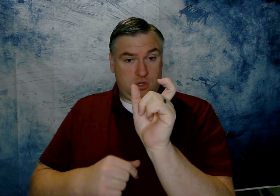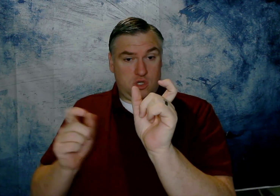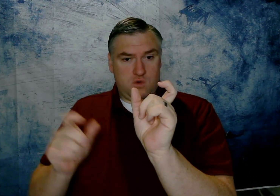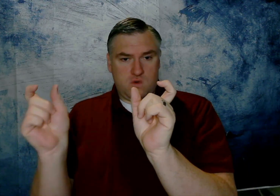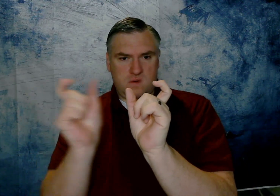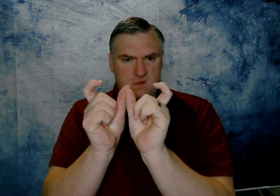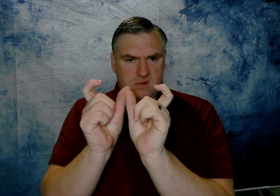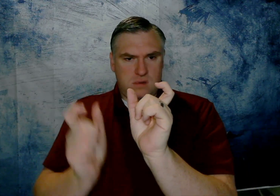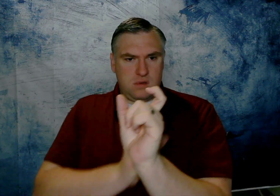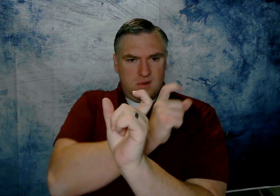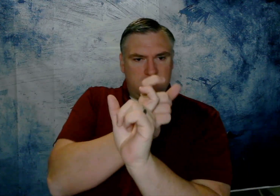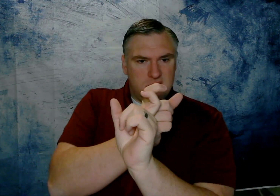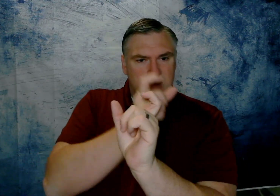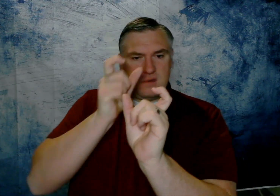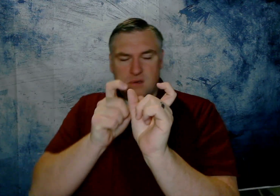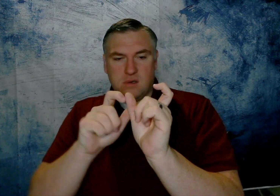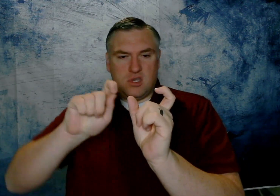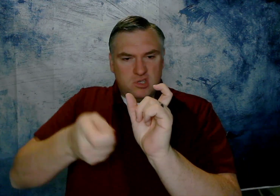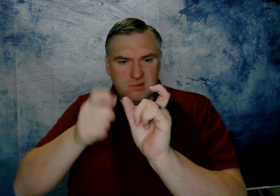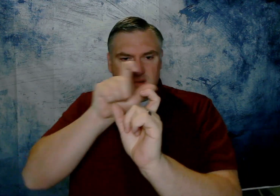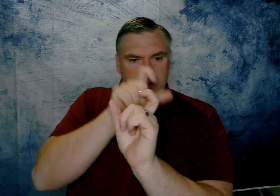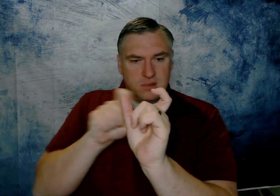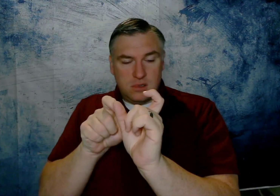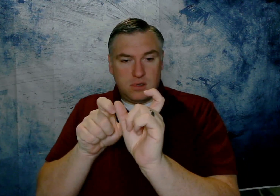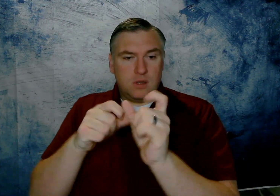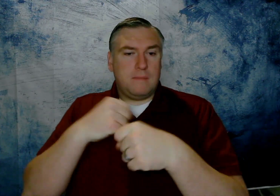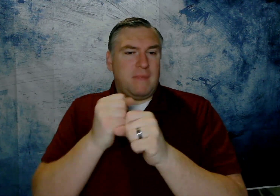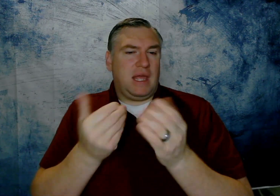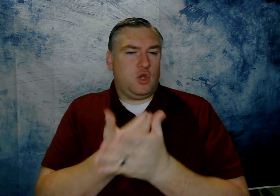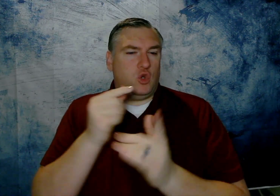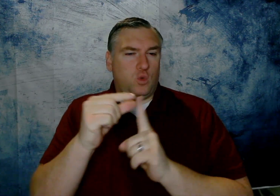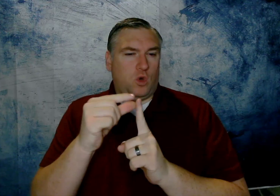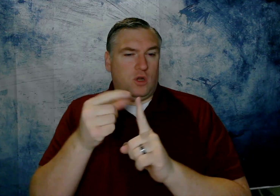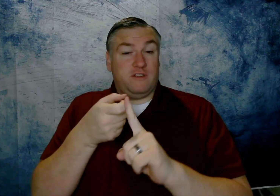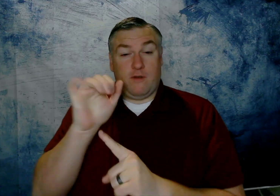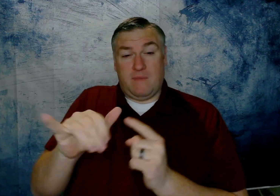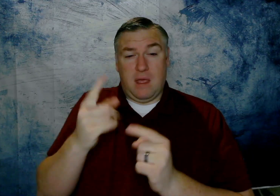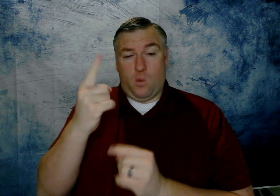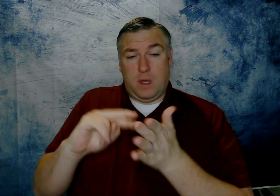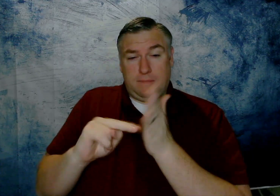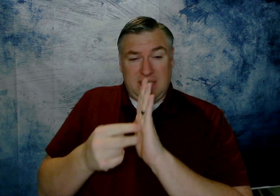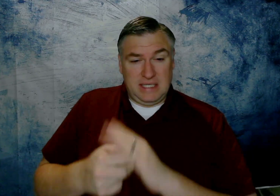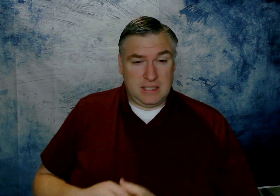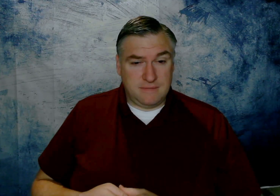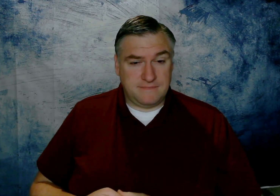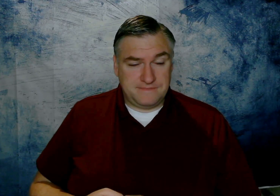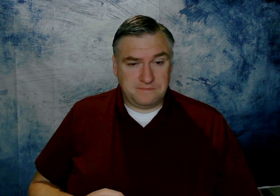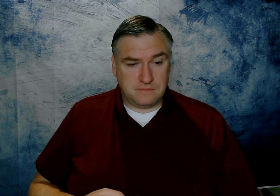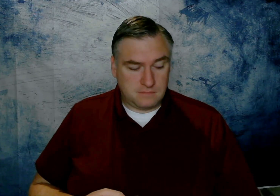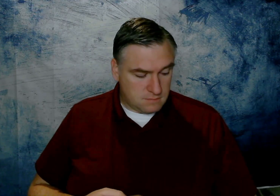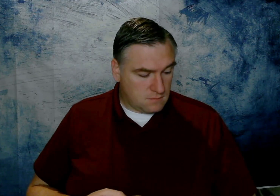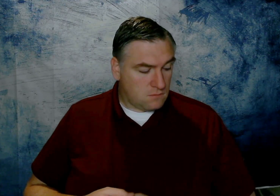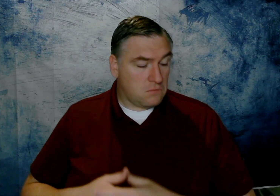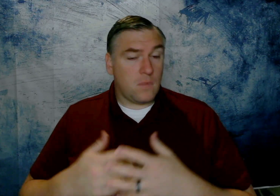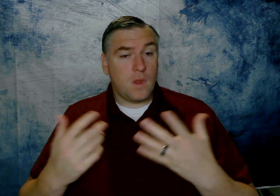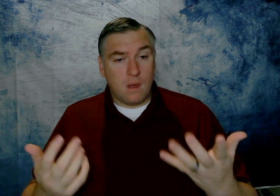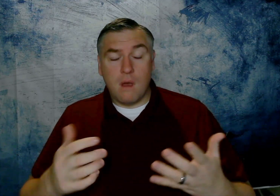How a basic word, if you add prefixes or suffixes, if you make little changes within them, it makes a new word from that one meaning word.